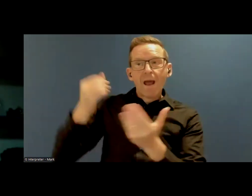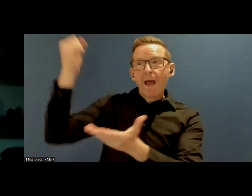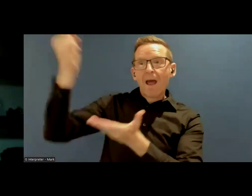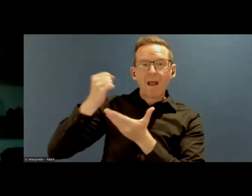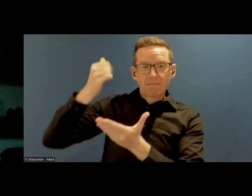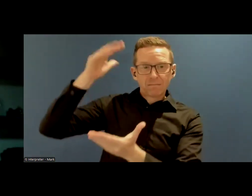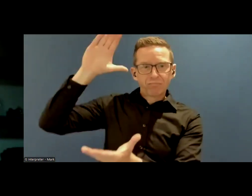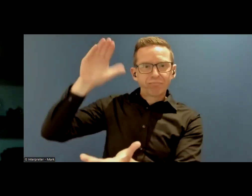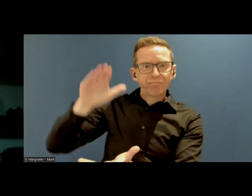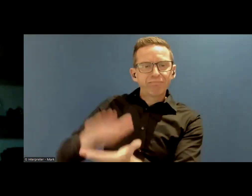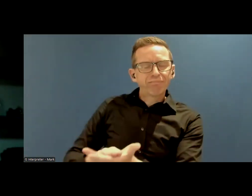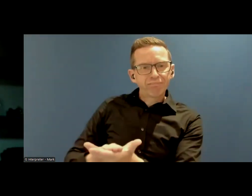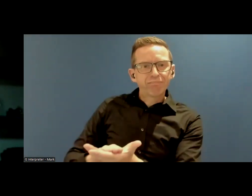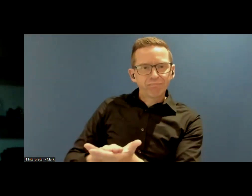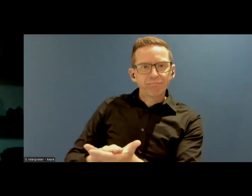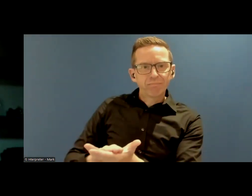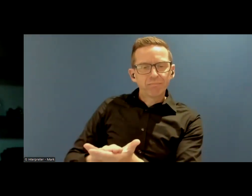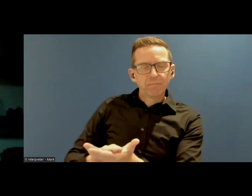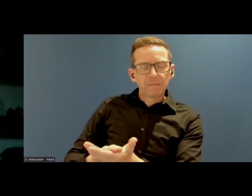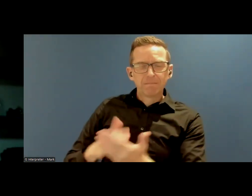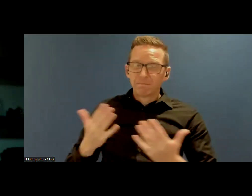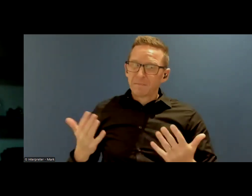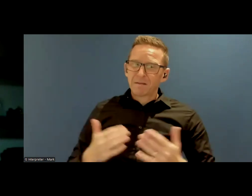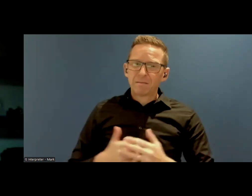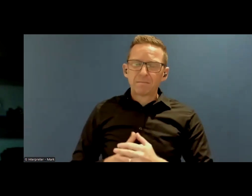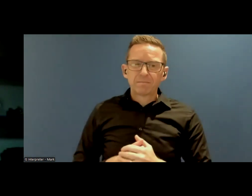And even though there are still some